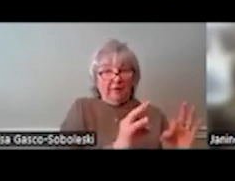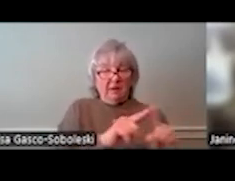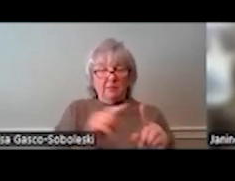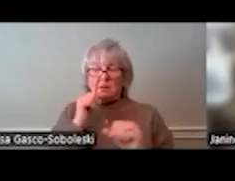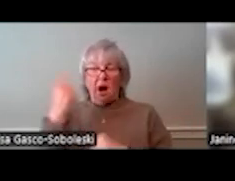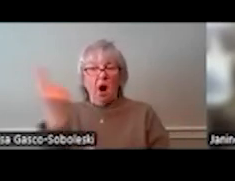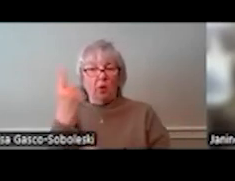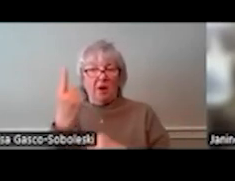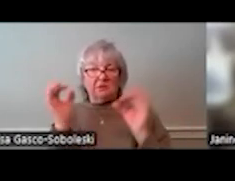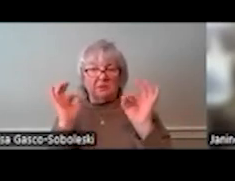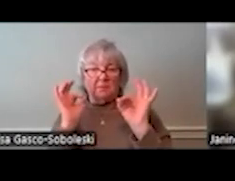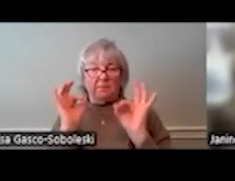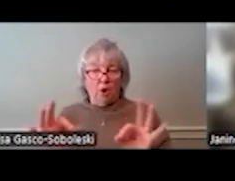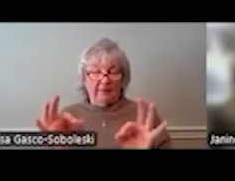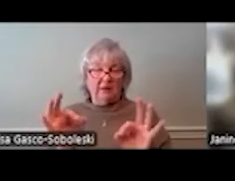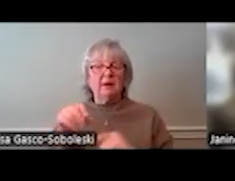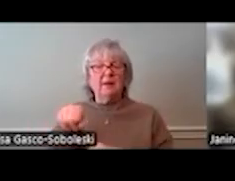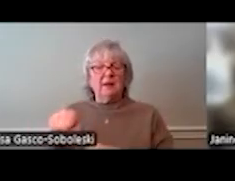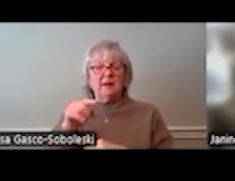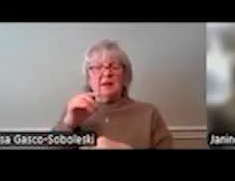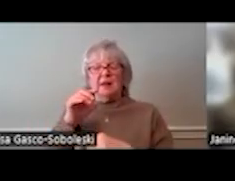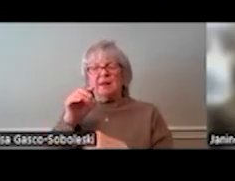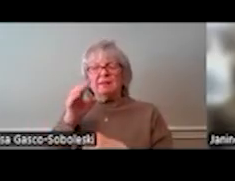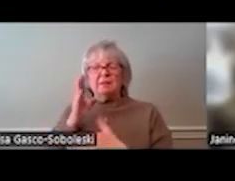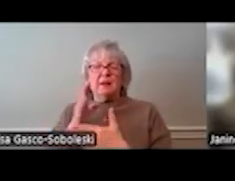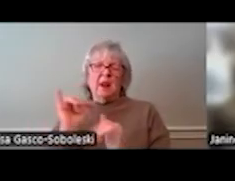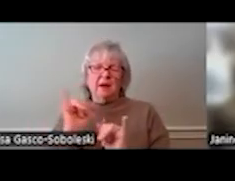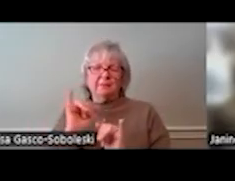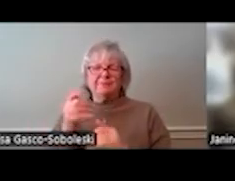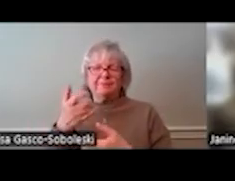There are still some problems that come up with speech to text. It's not always perfect.